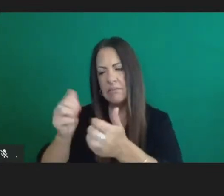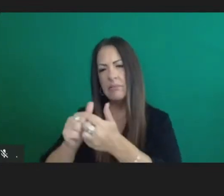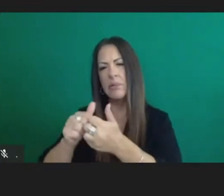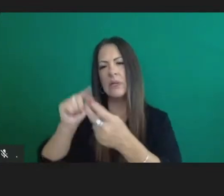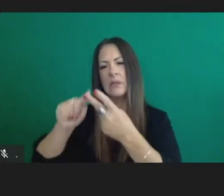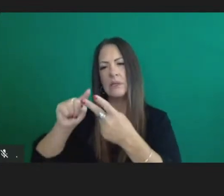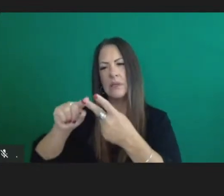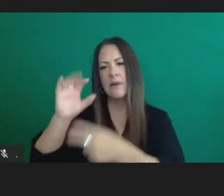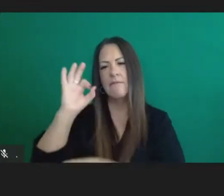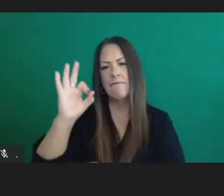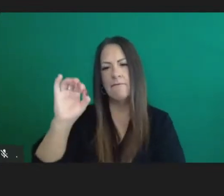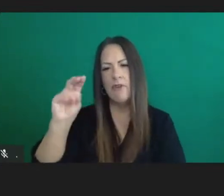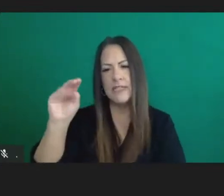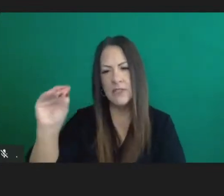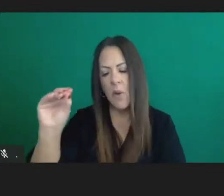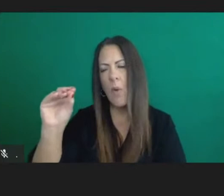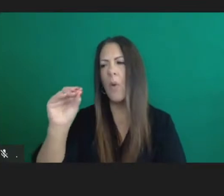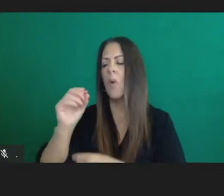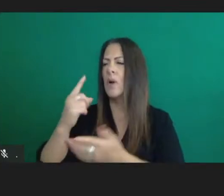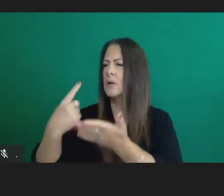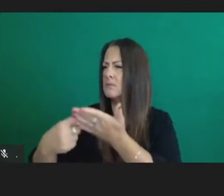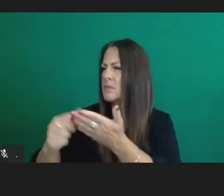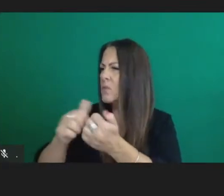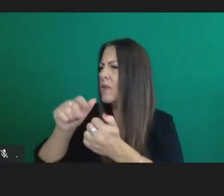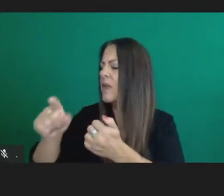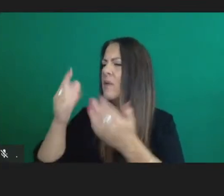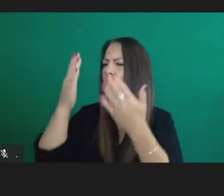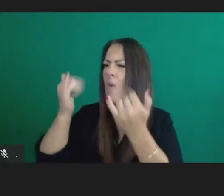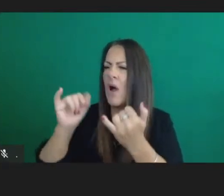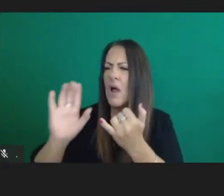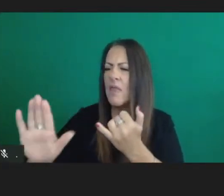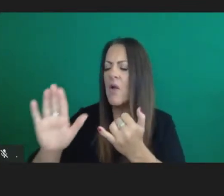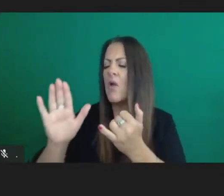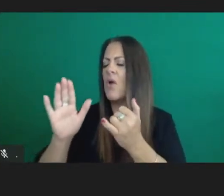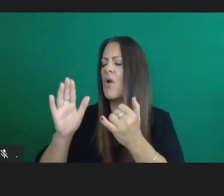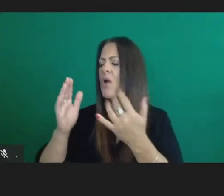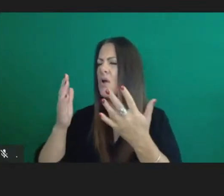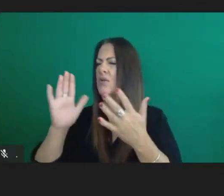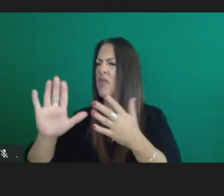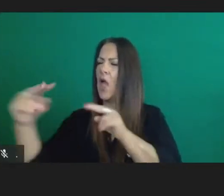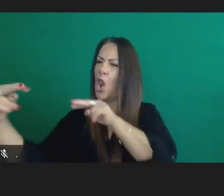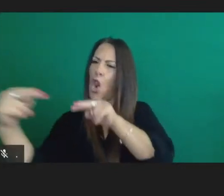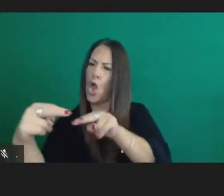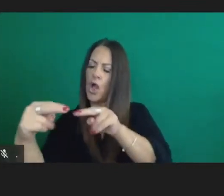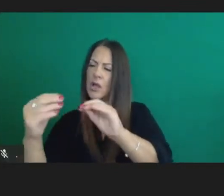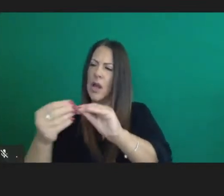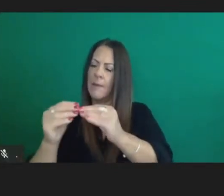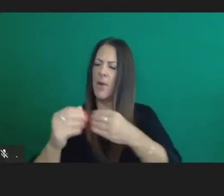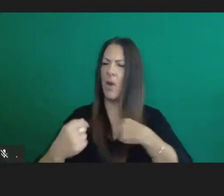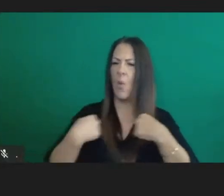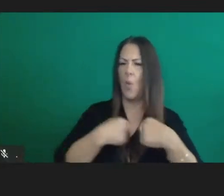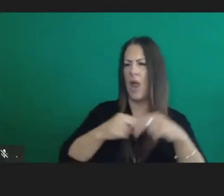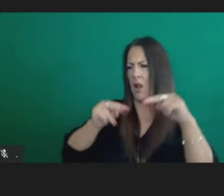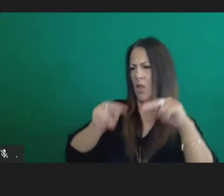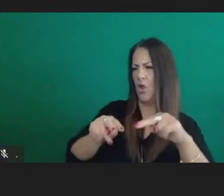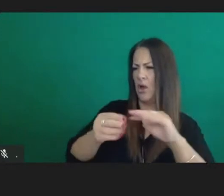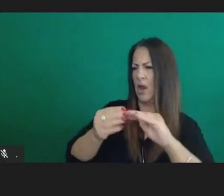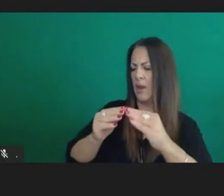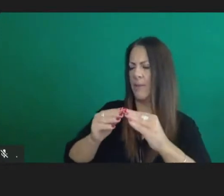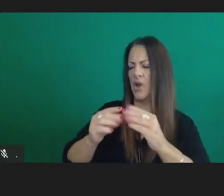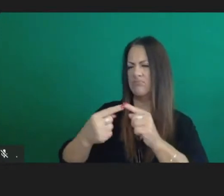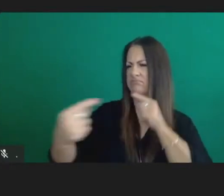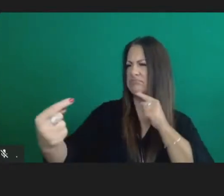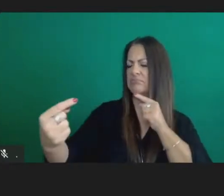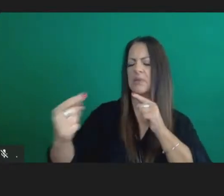adjudication process to understand where their county sees the data differently, how we understand how that impacts